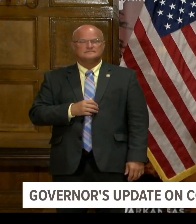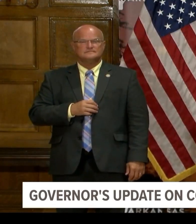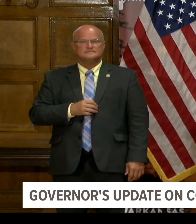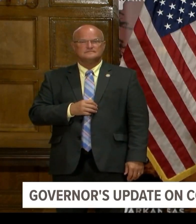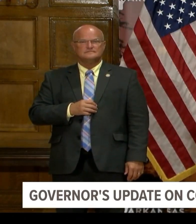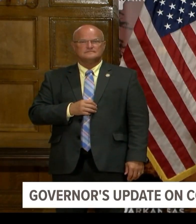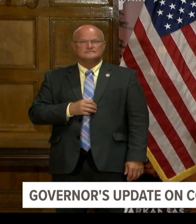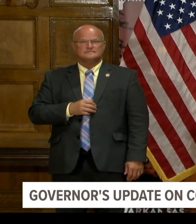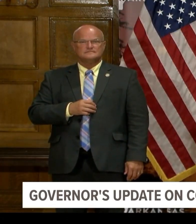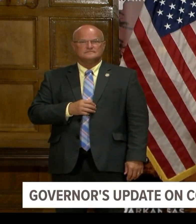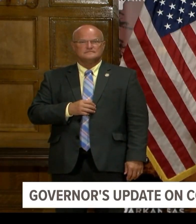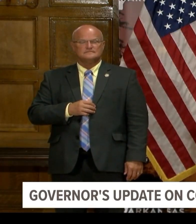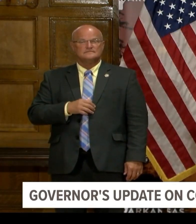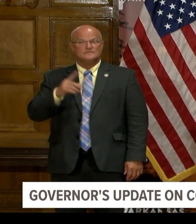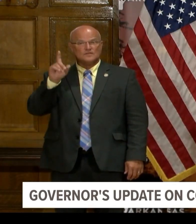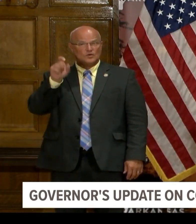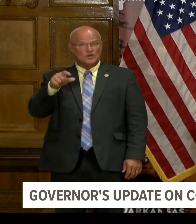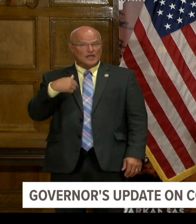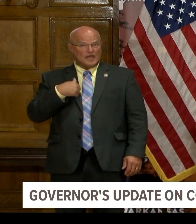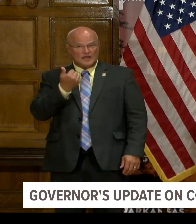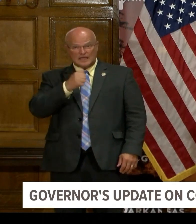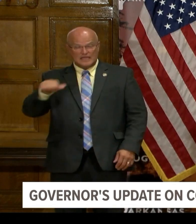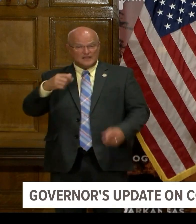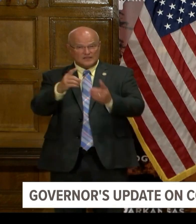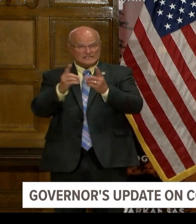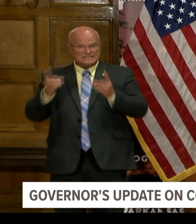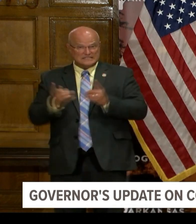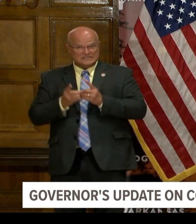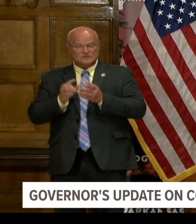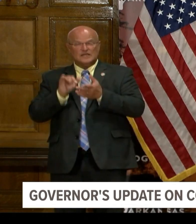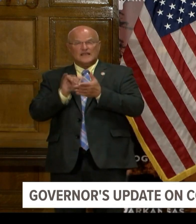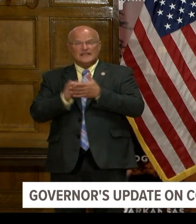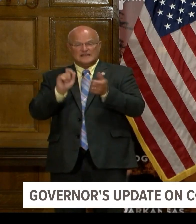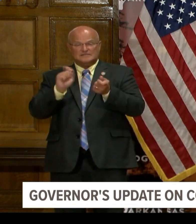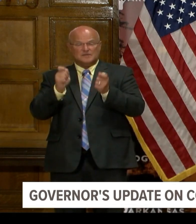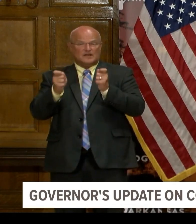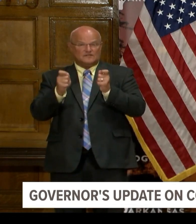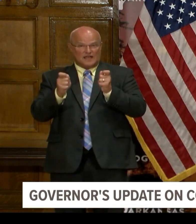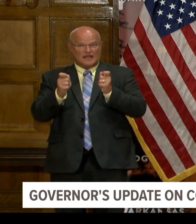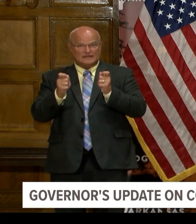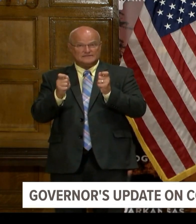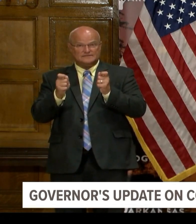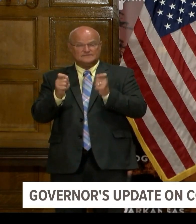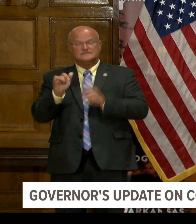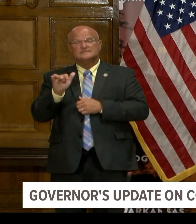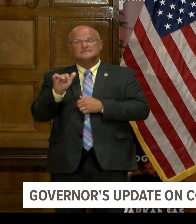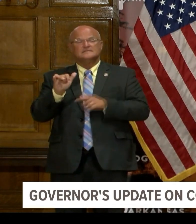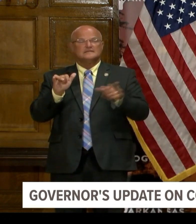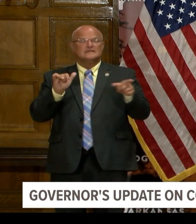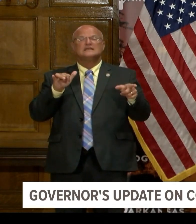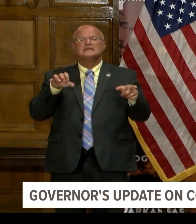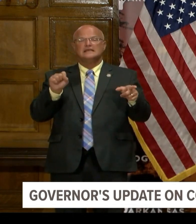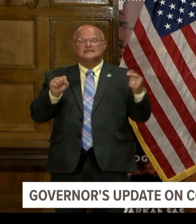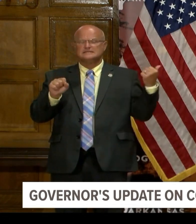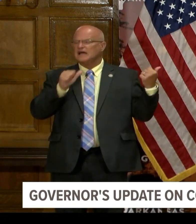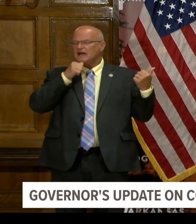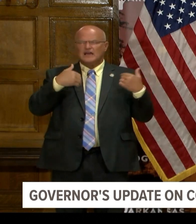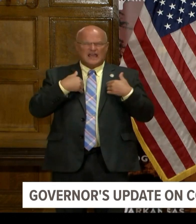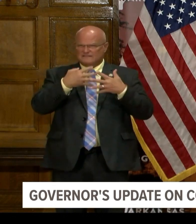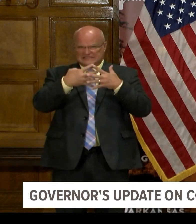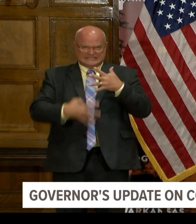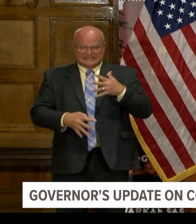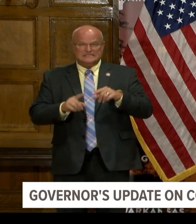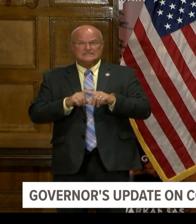So the question is, have there been any other districts that have had to modify? I don't have a list,